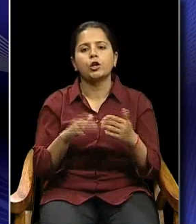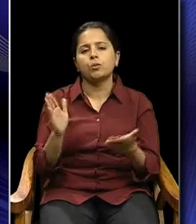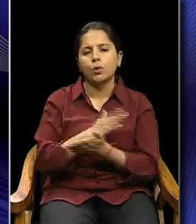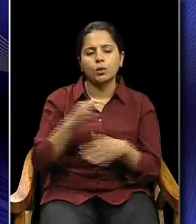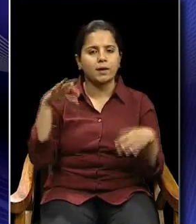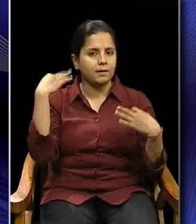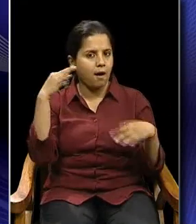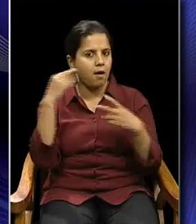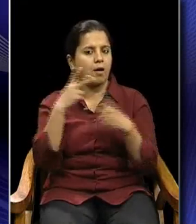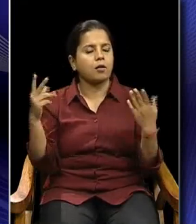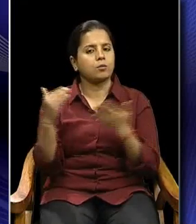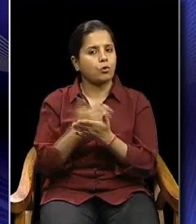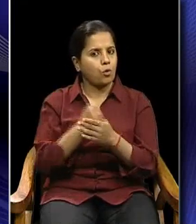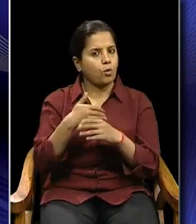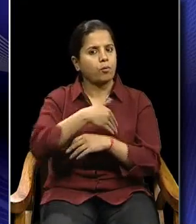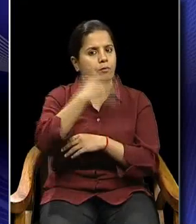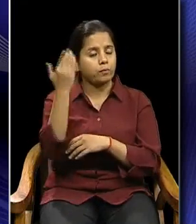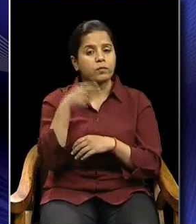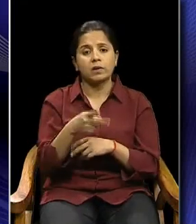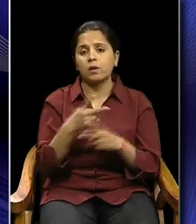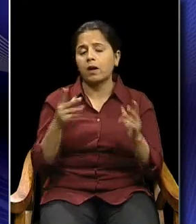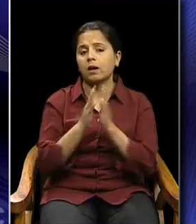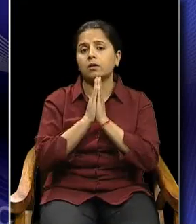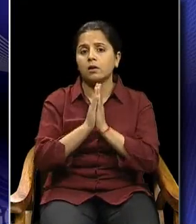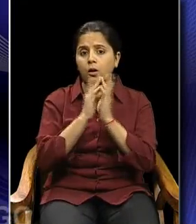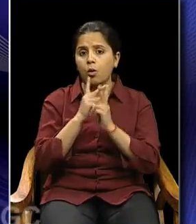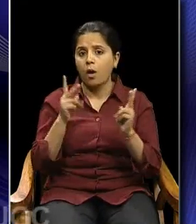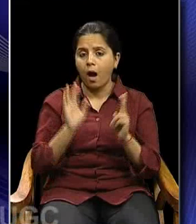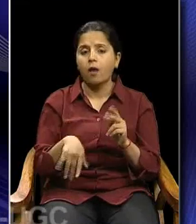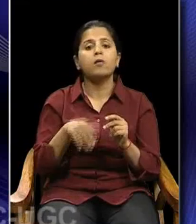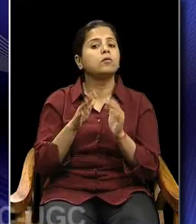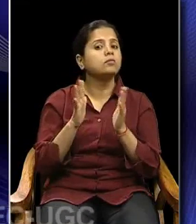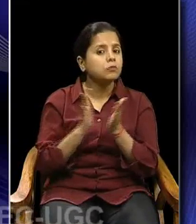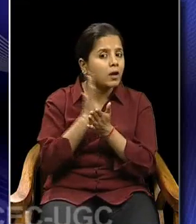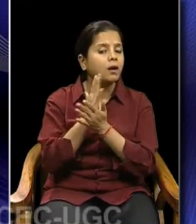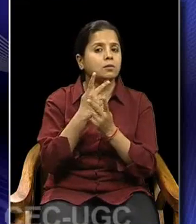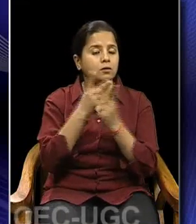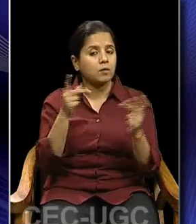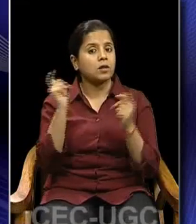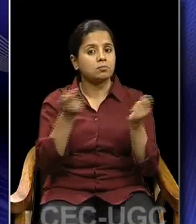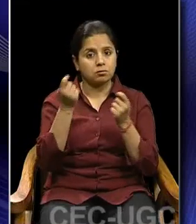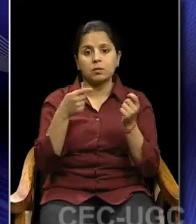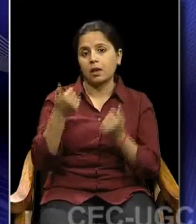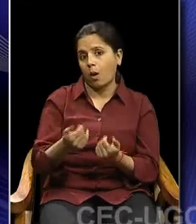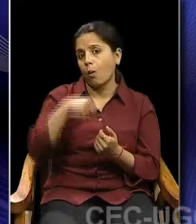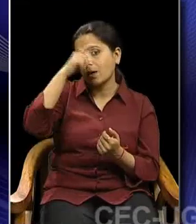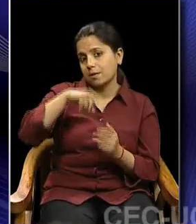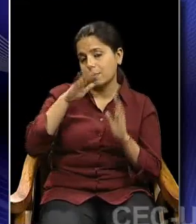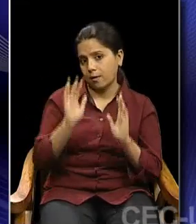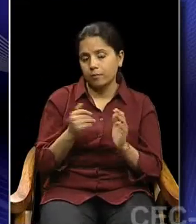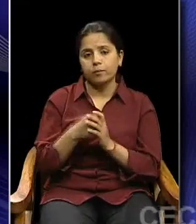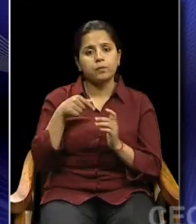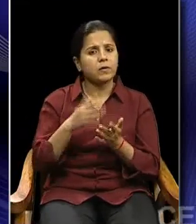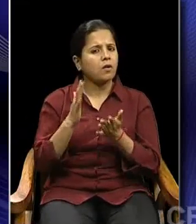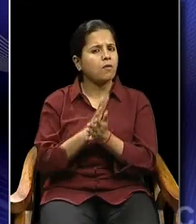dance. So this is how the various religious festivals they are being celebrated in India. And all these